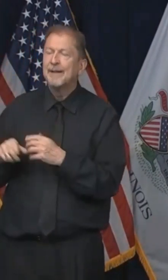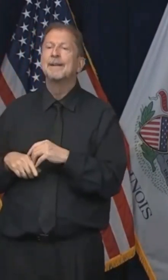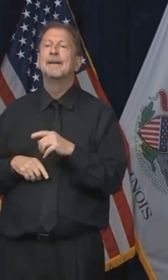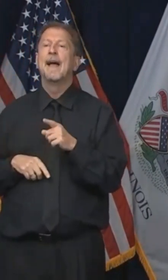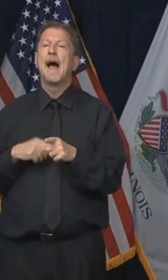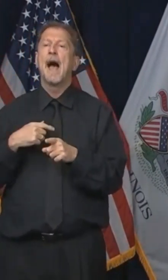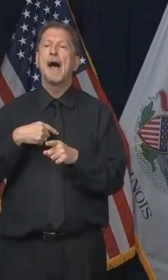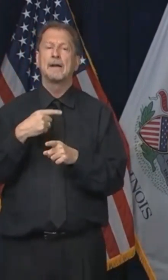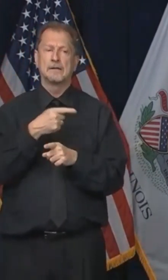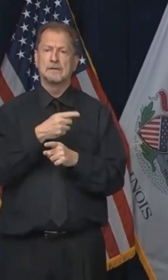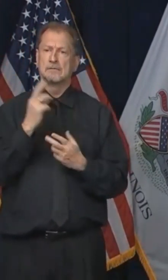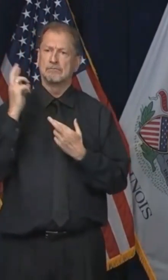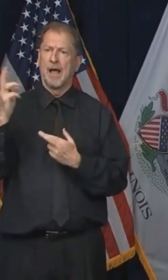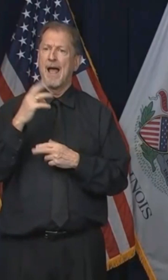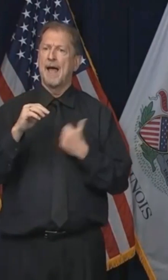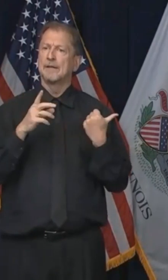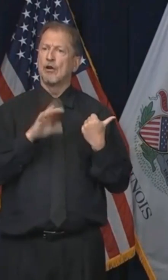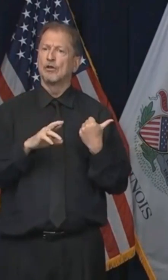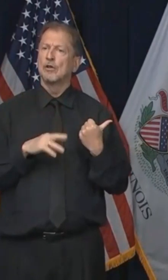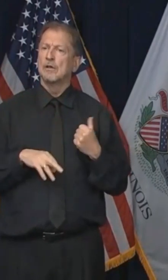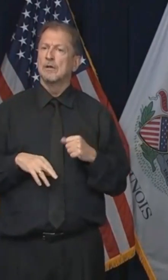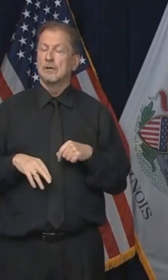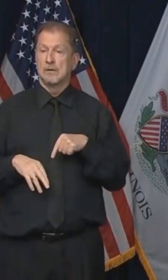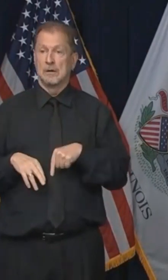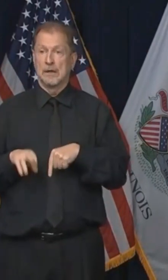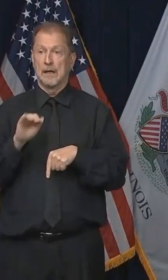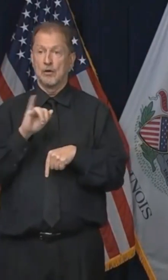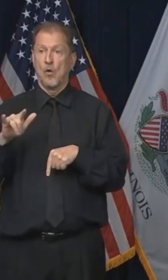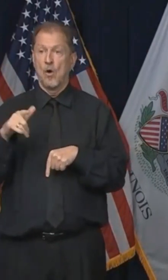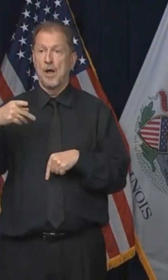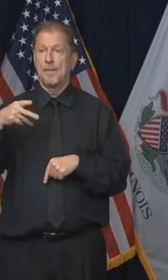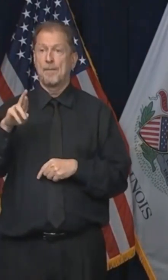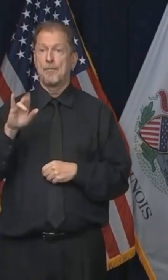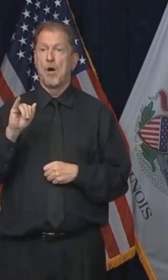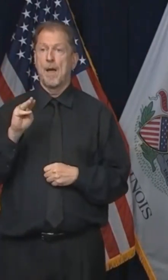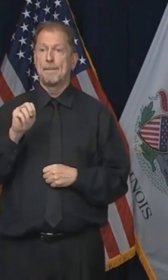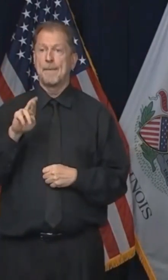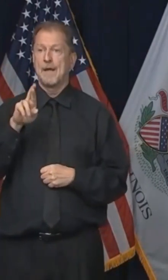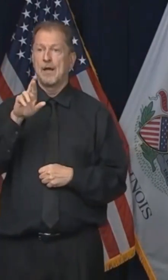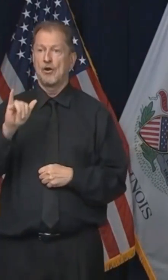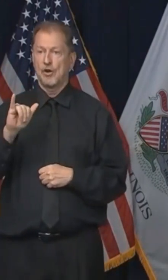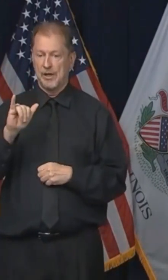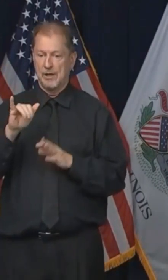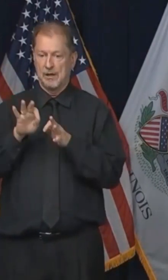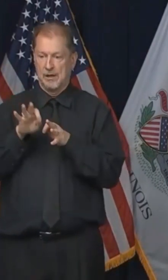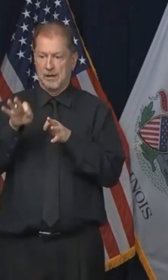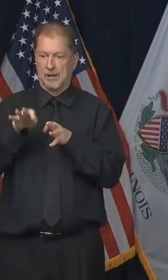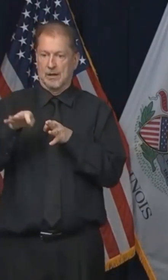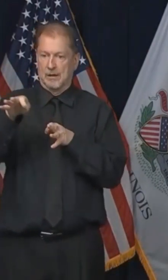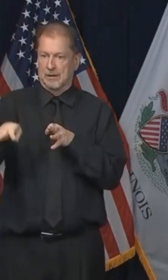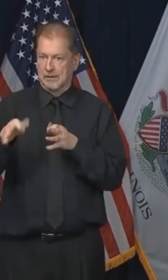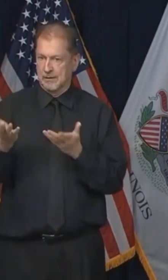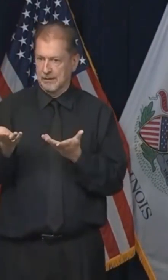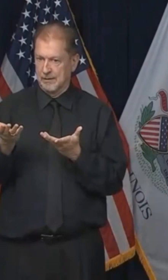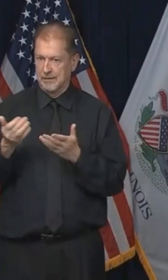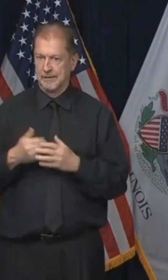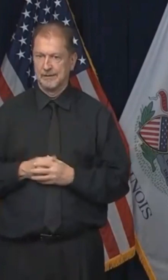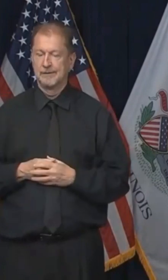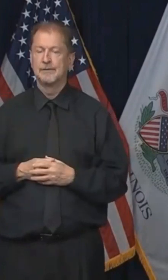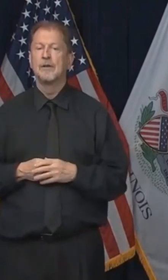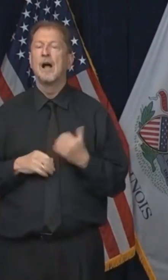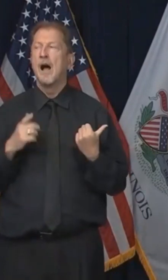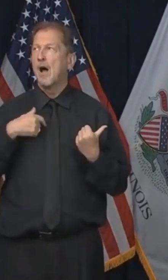And is there any evidence that holding the Illinois primary election spread the virus further? So I would say